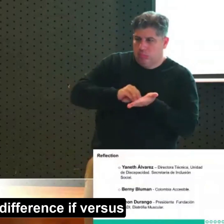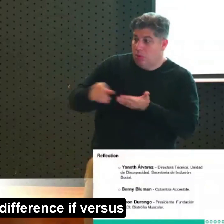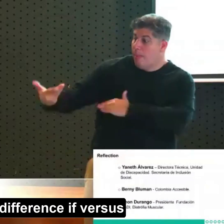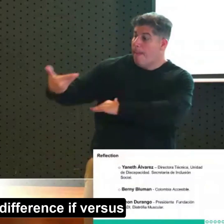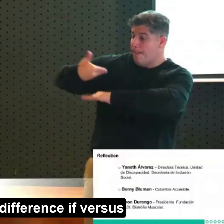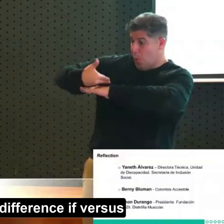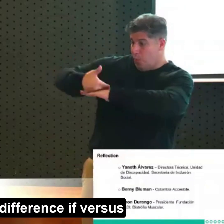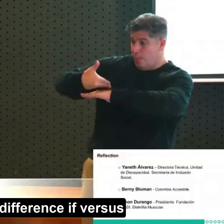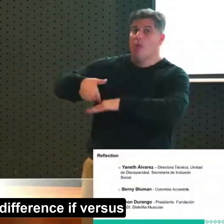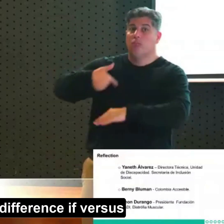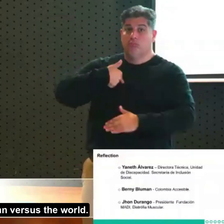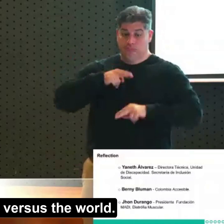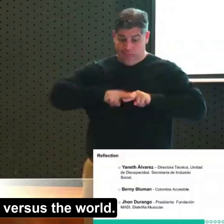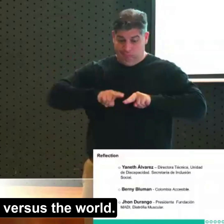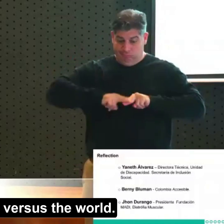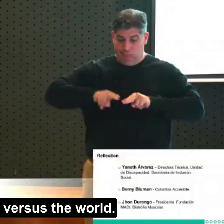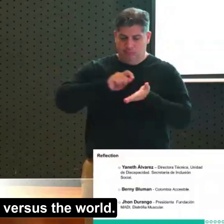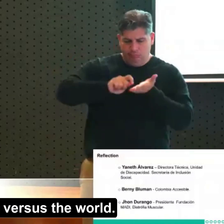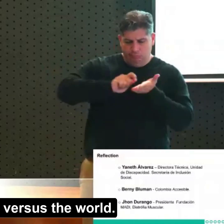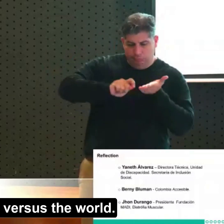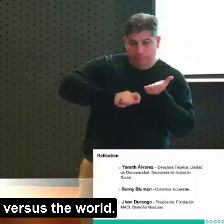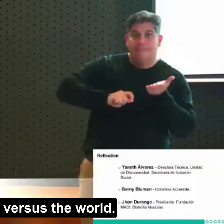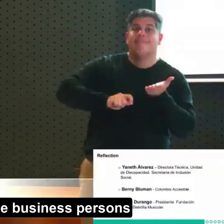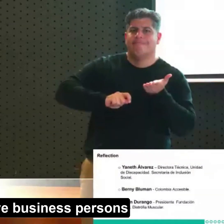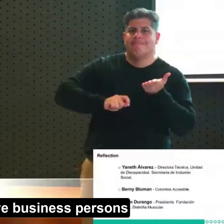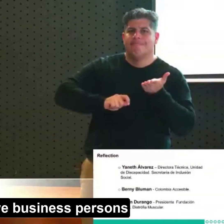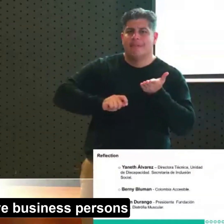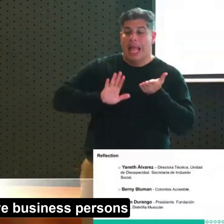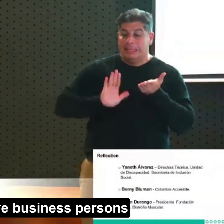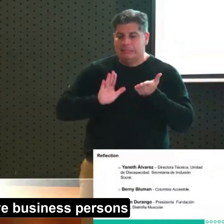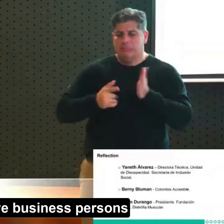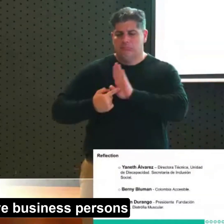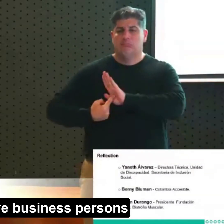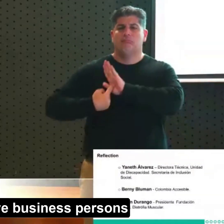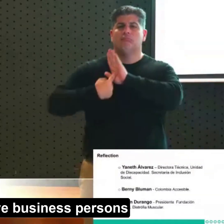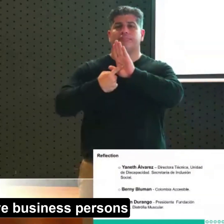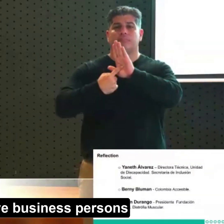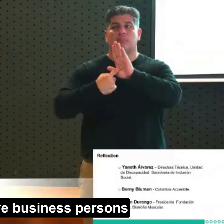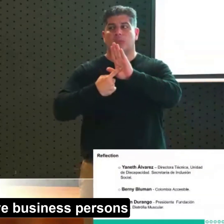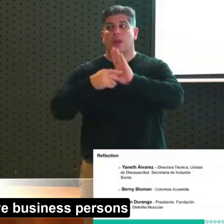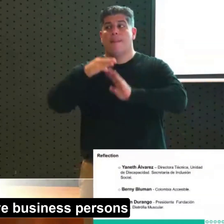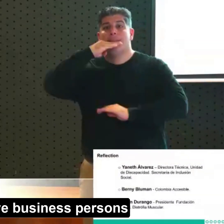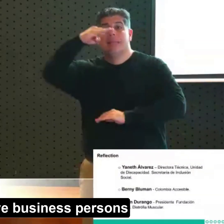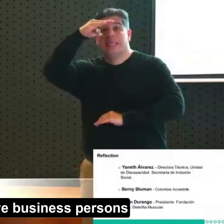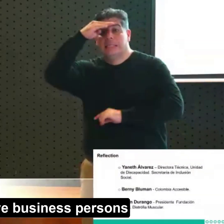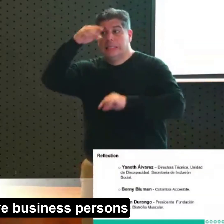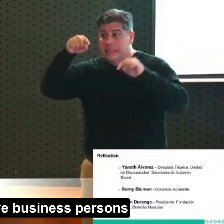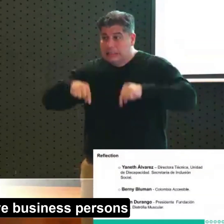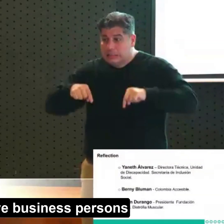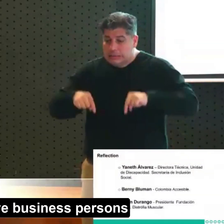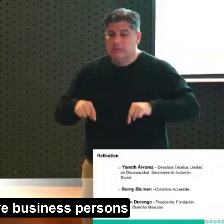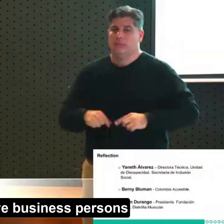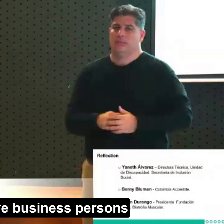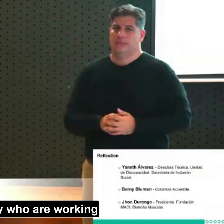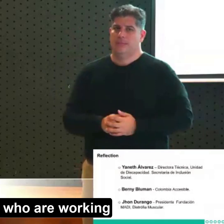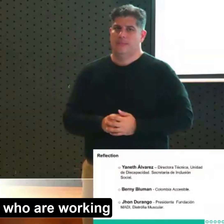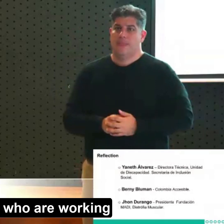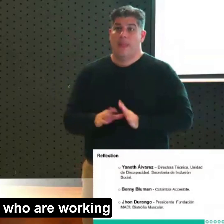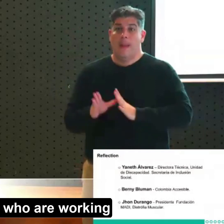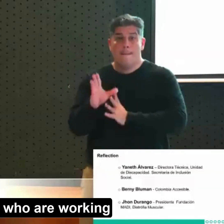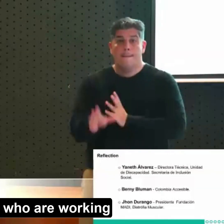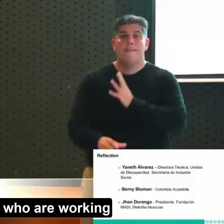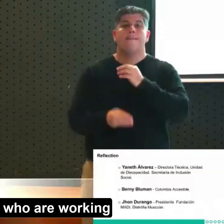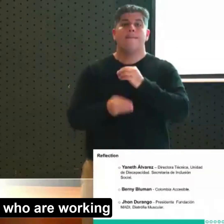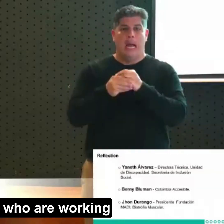important, significant difference versus Medellin versus the world. Plus, we have business persons